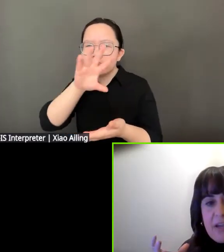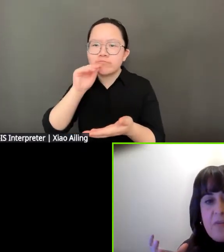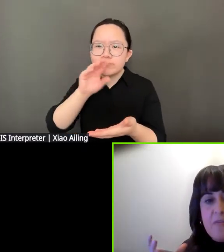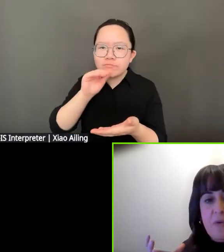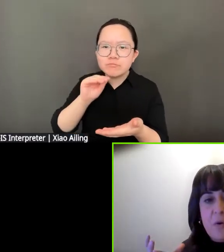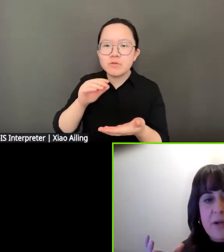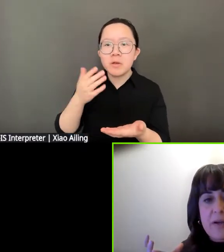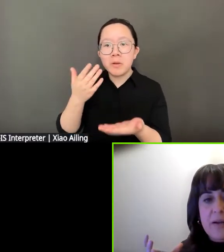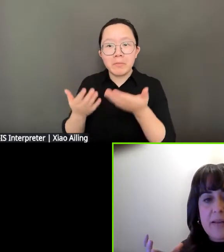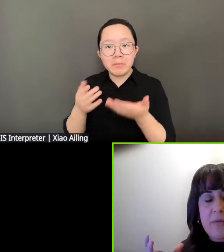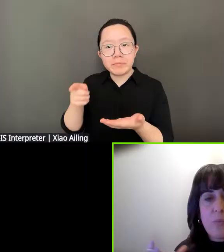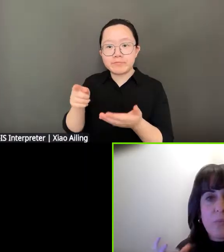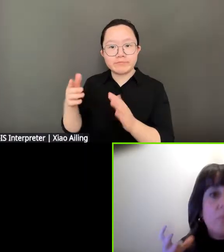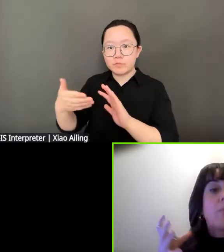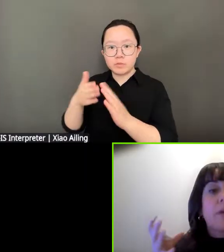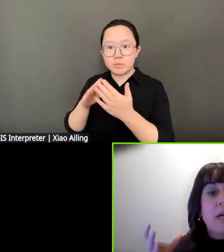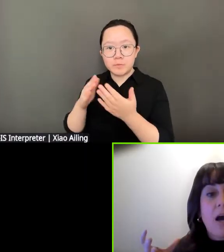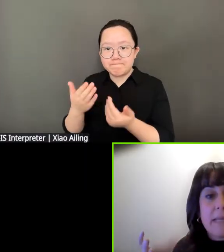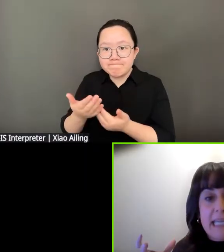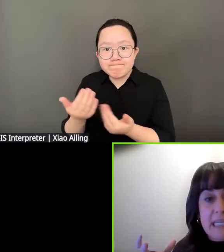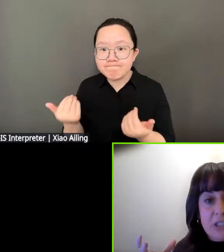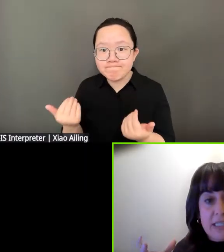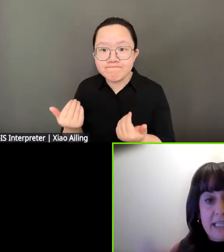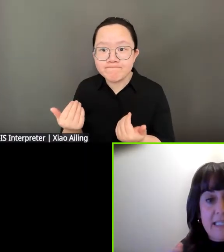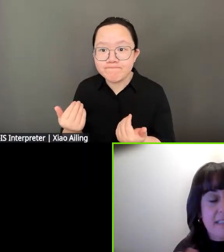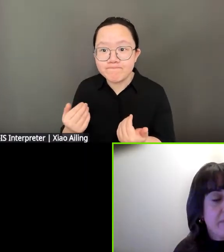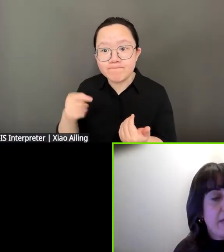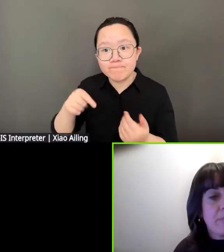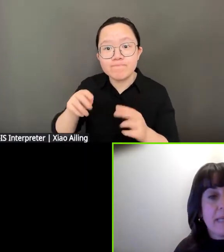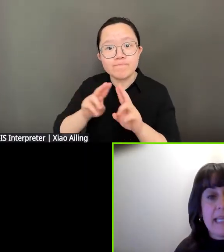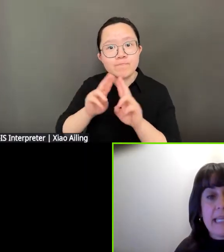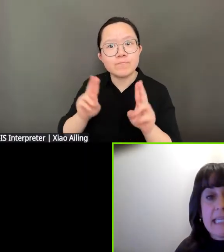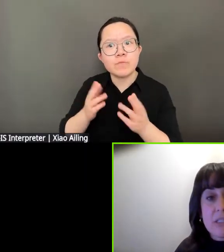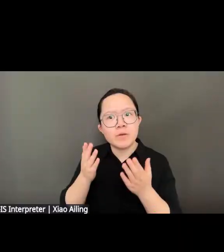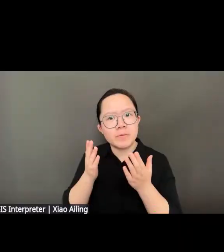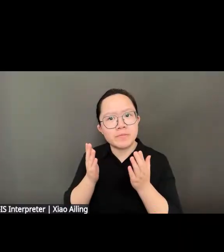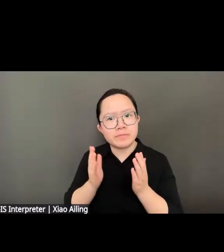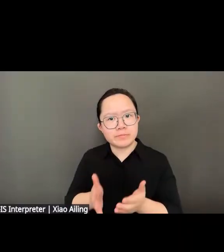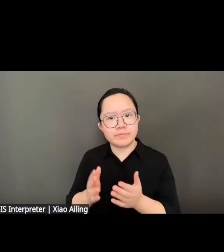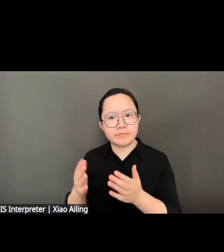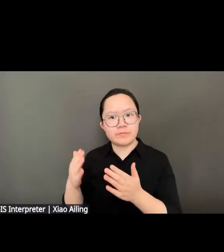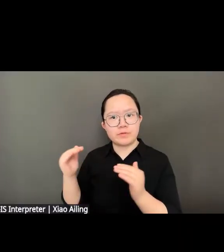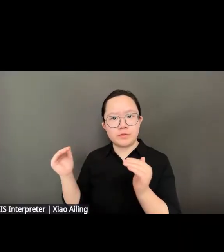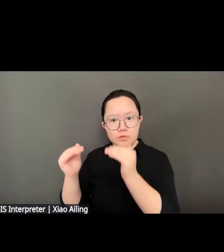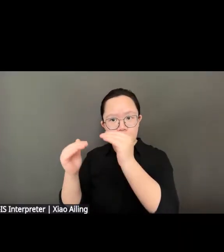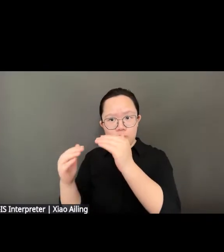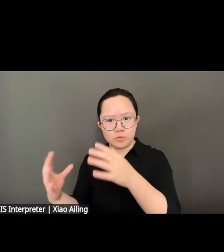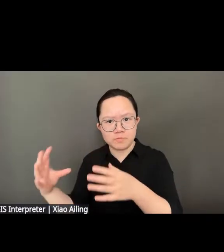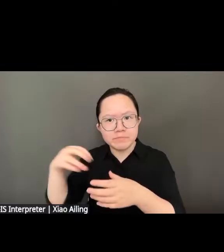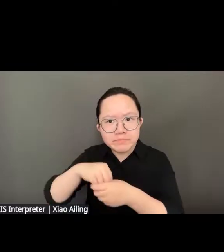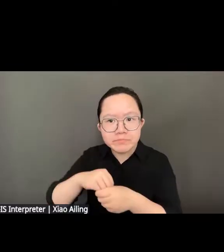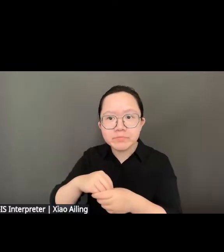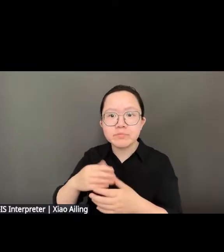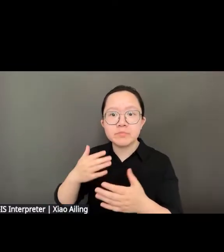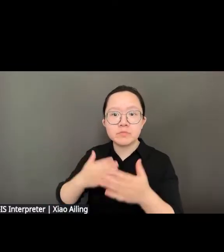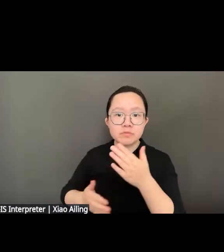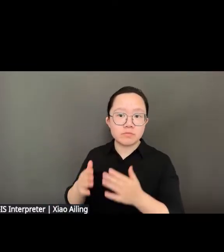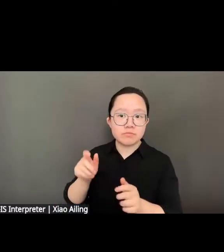budget for their accommodation needs. So that would be interpreters, that would